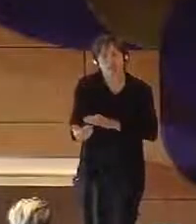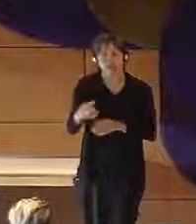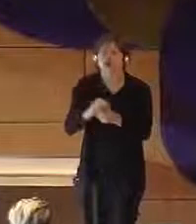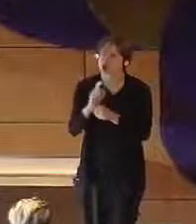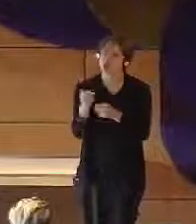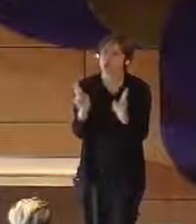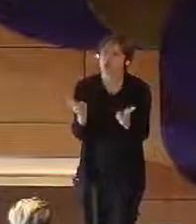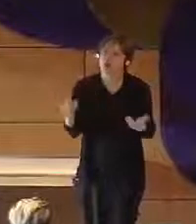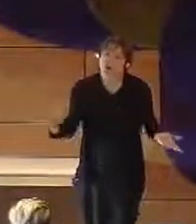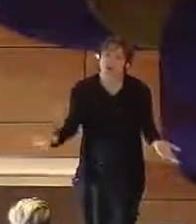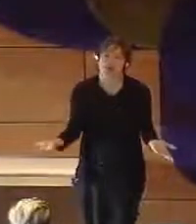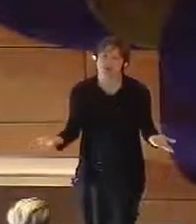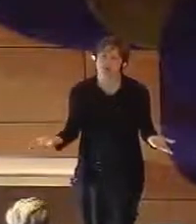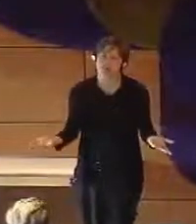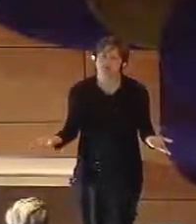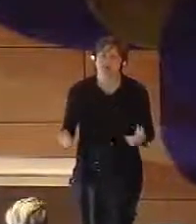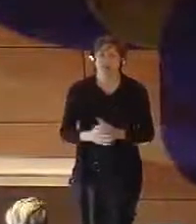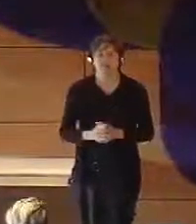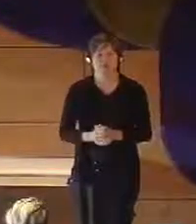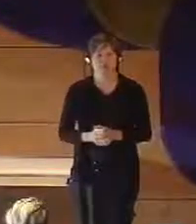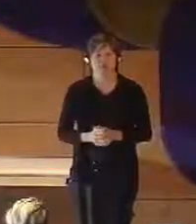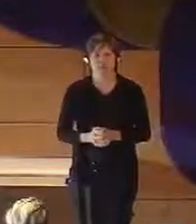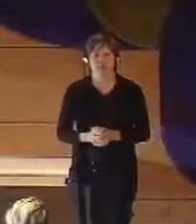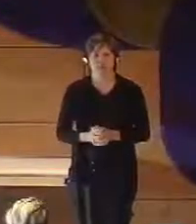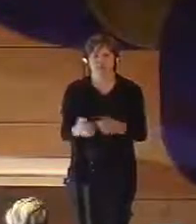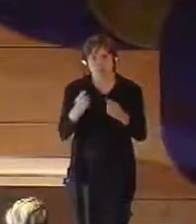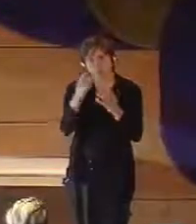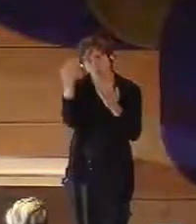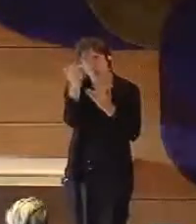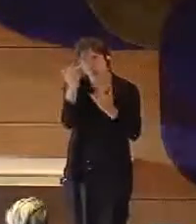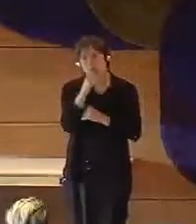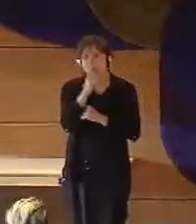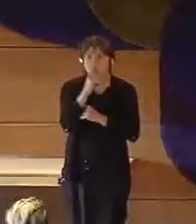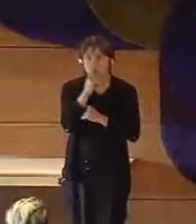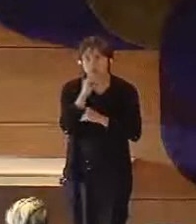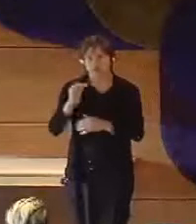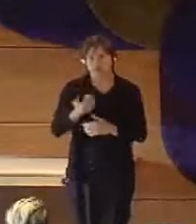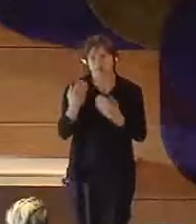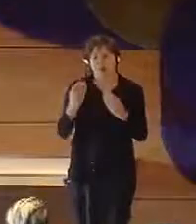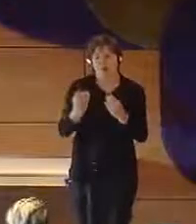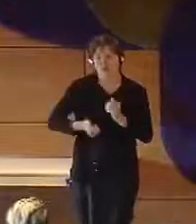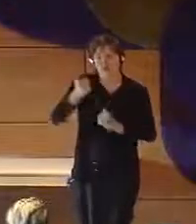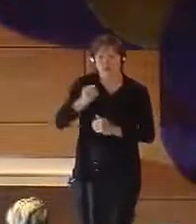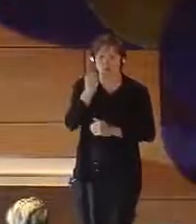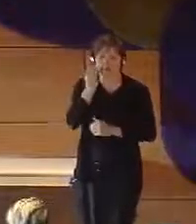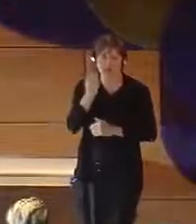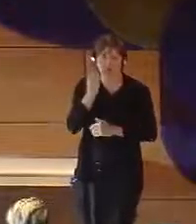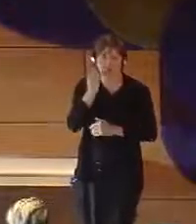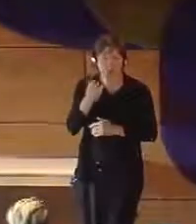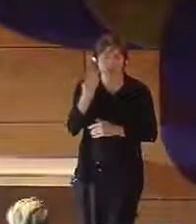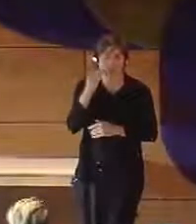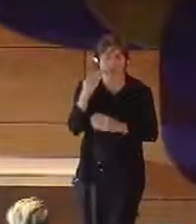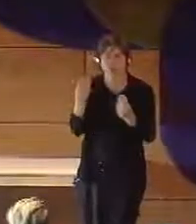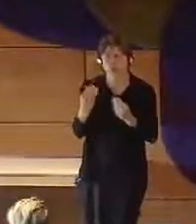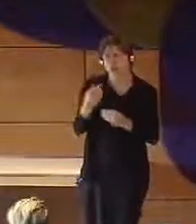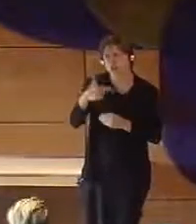So if you think, for instance, of women commencing their periods, the average is 12.5, but some women will start their